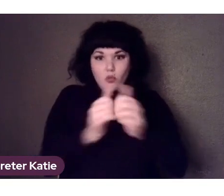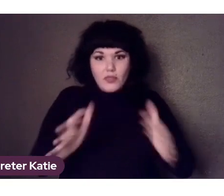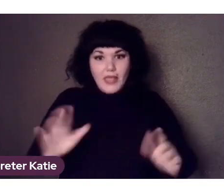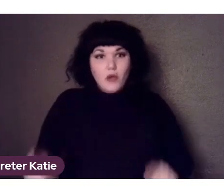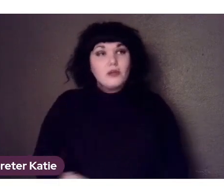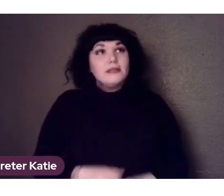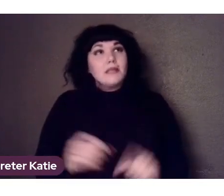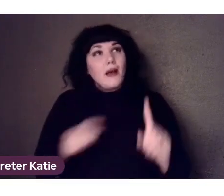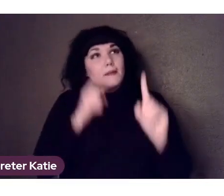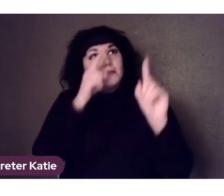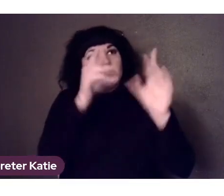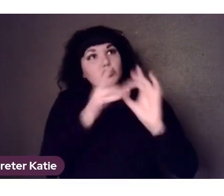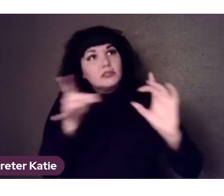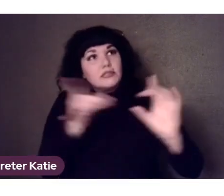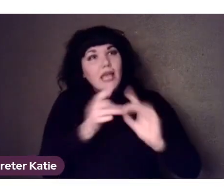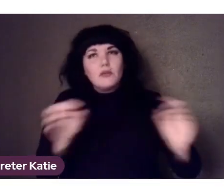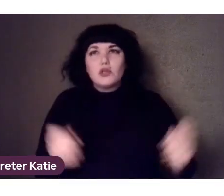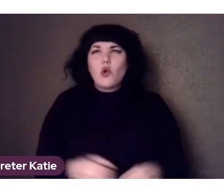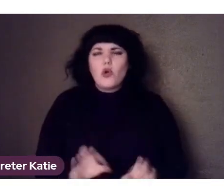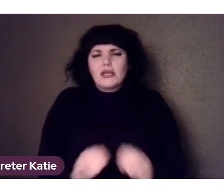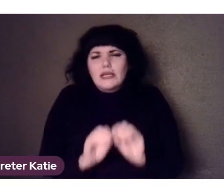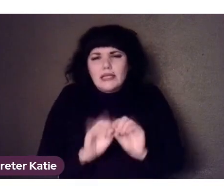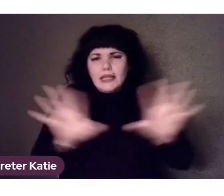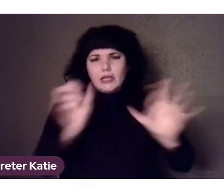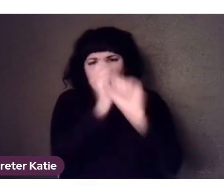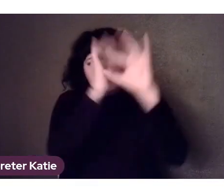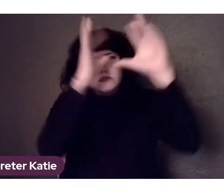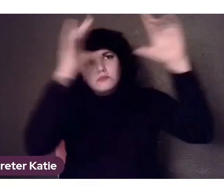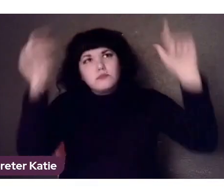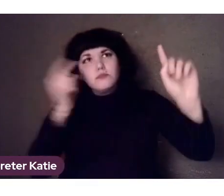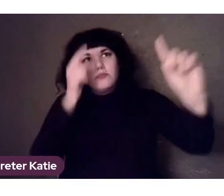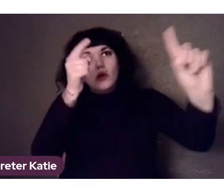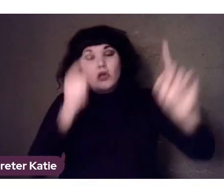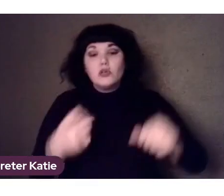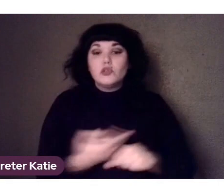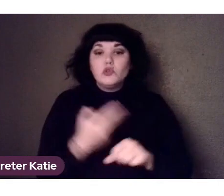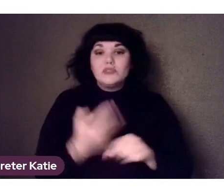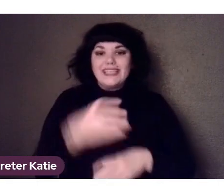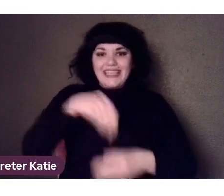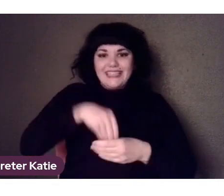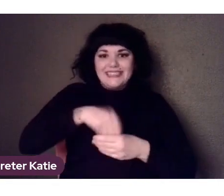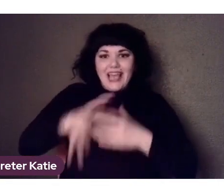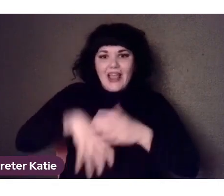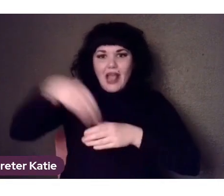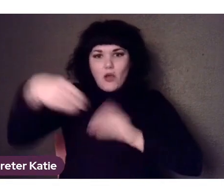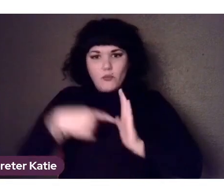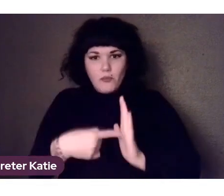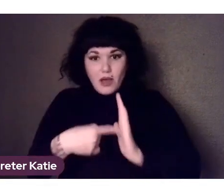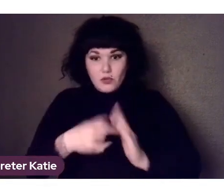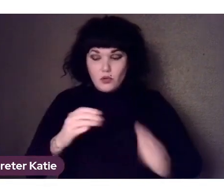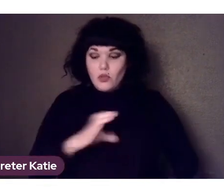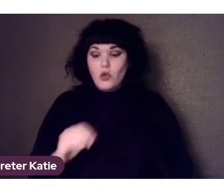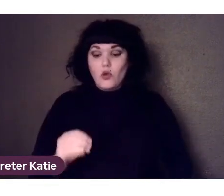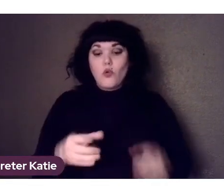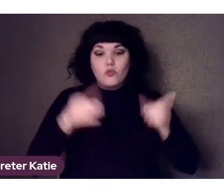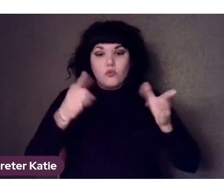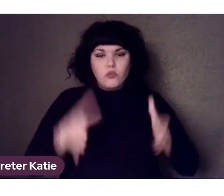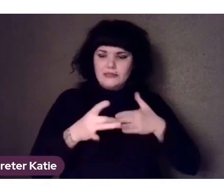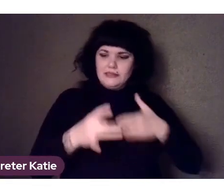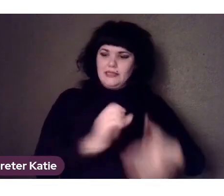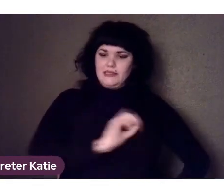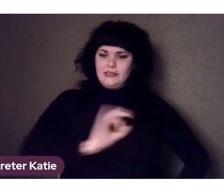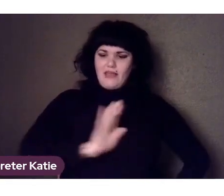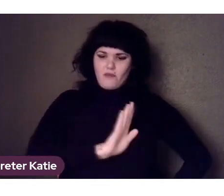direction. Using an inside-out model, the co-directors led our staff and our board through a process of reimagining